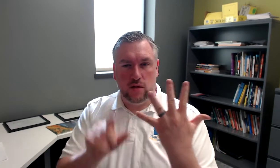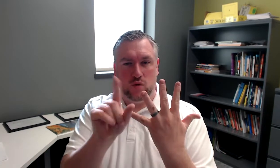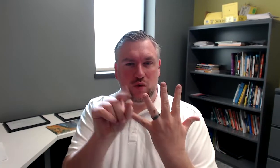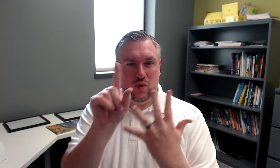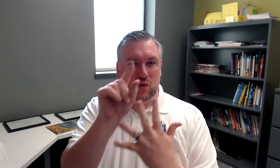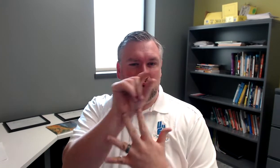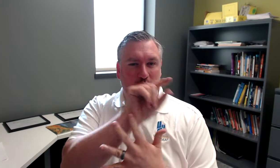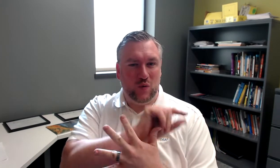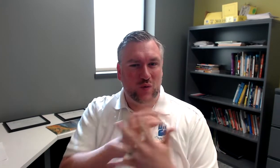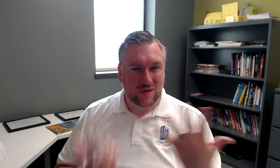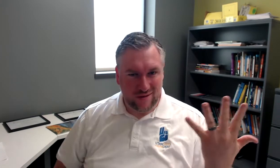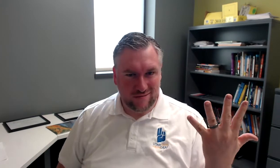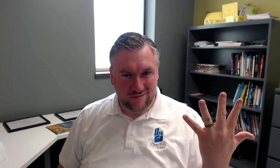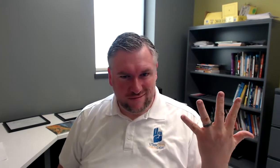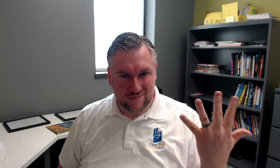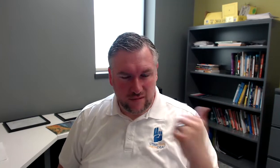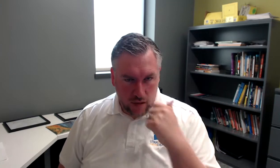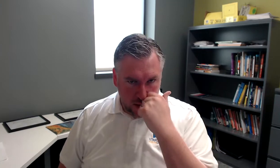to have 5 because each is worth 20%.